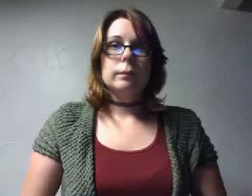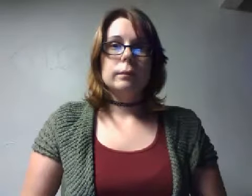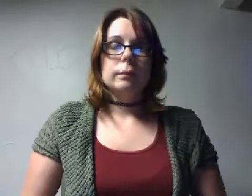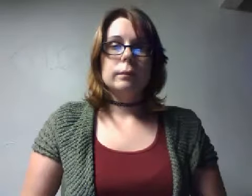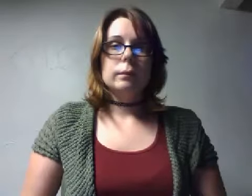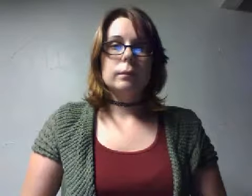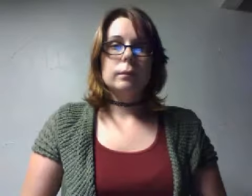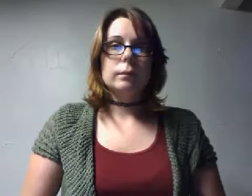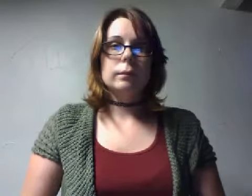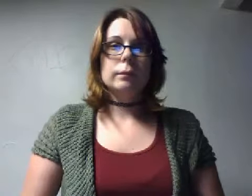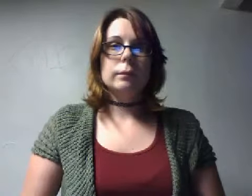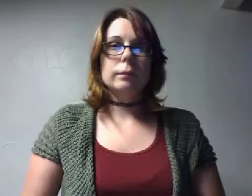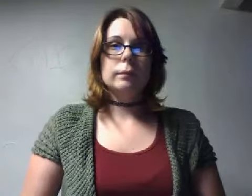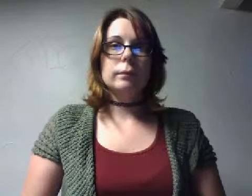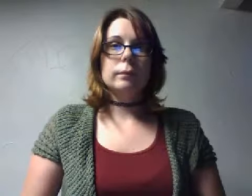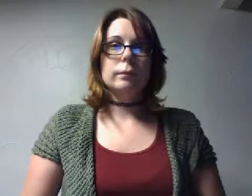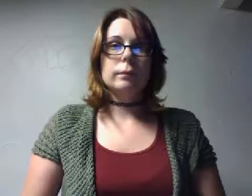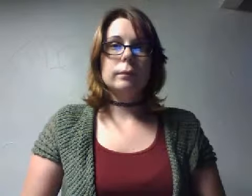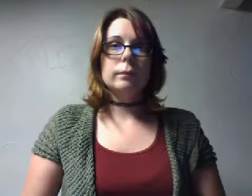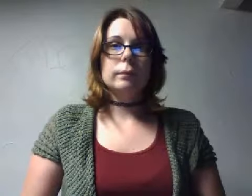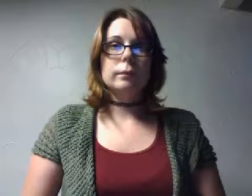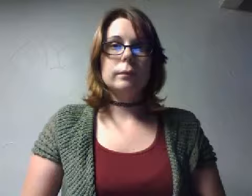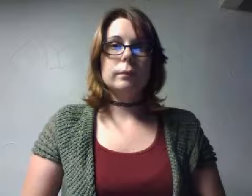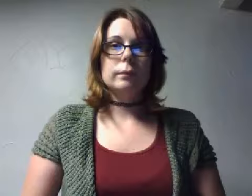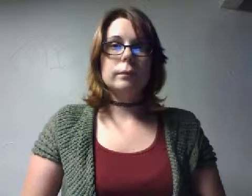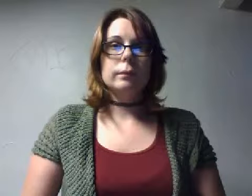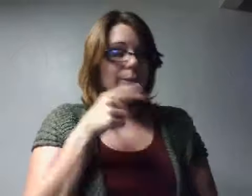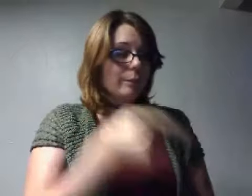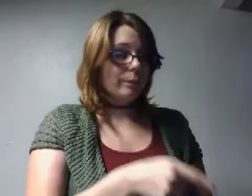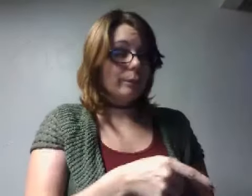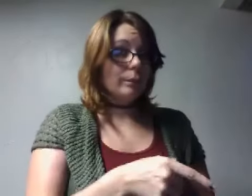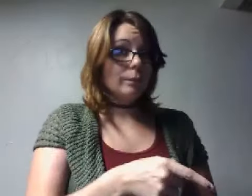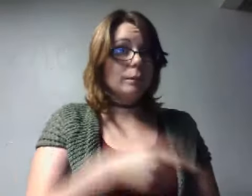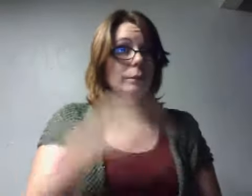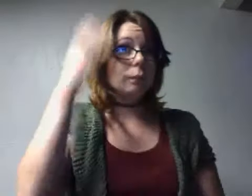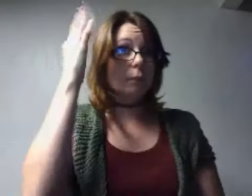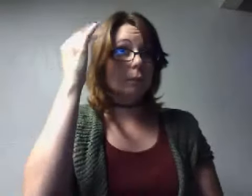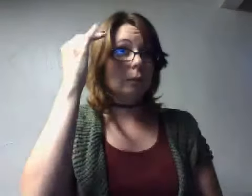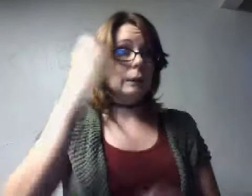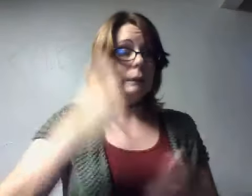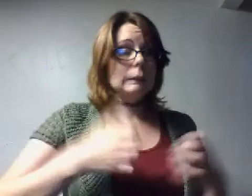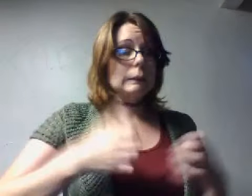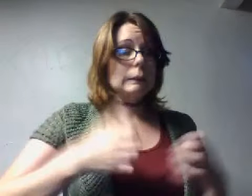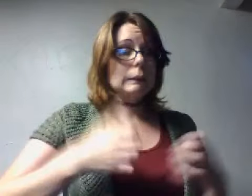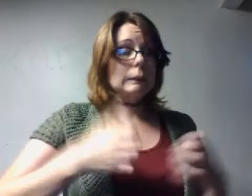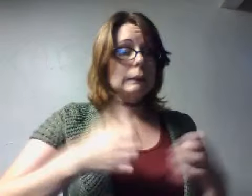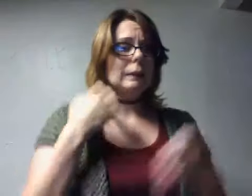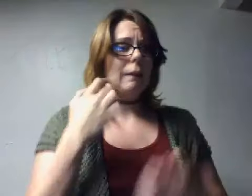really film. The aesthetic of film is what I like. That is a very emotional look to it, and I like the